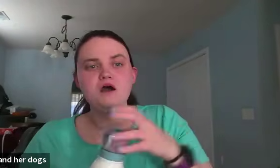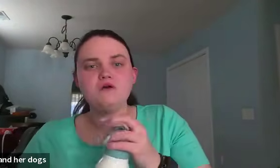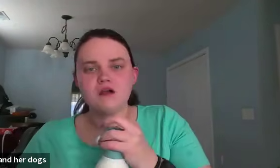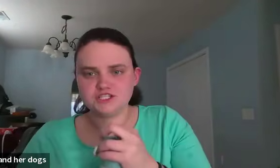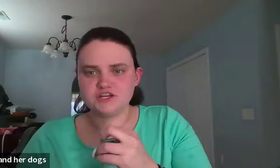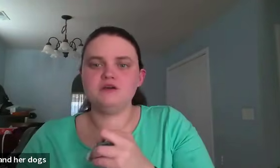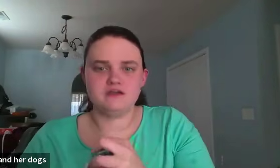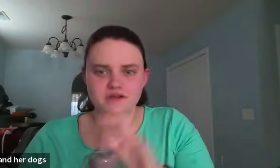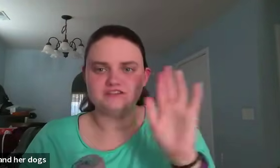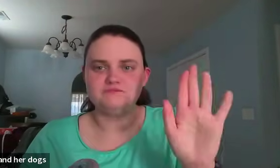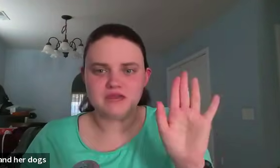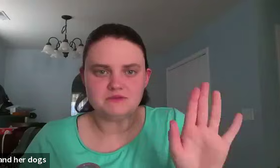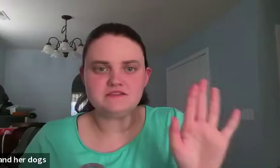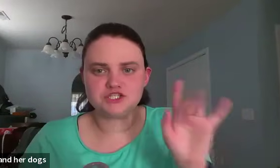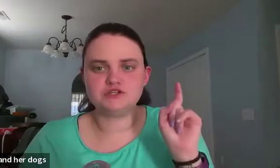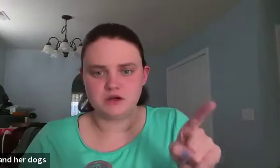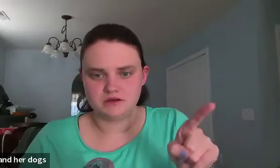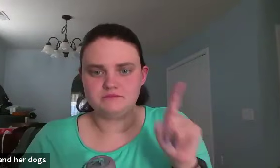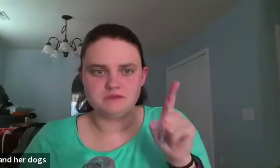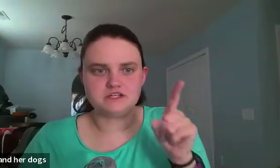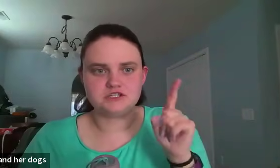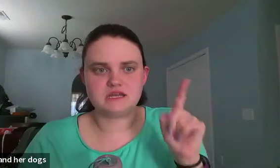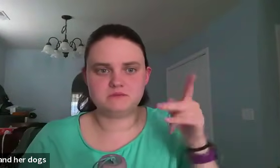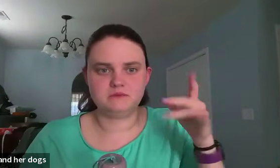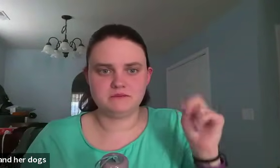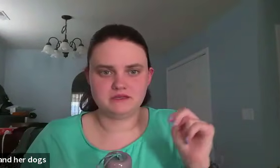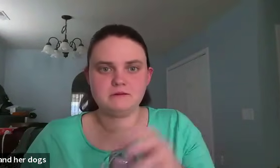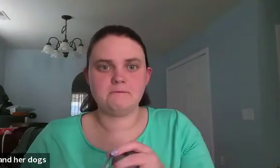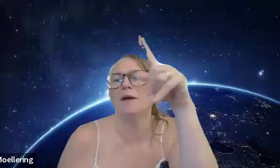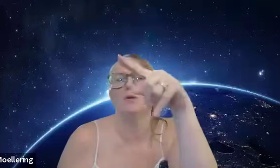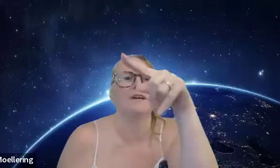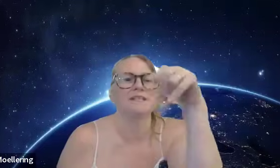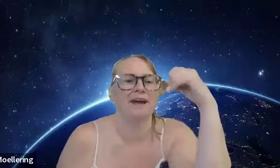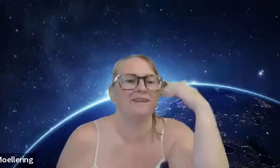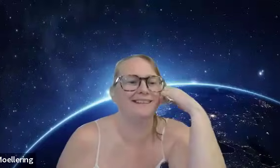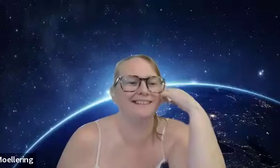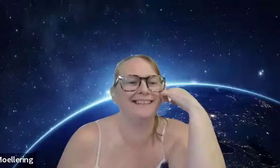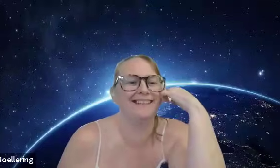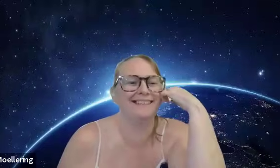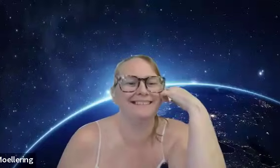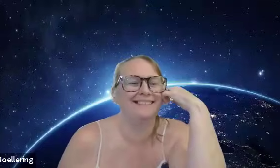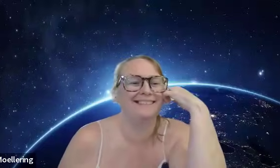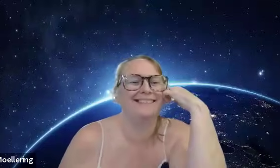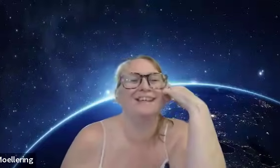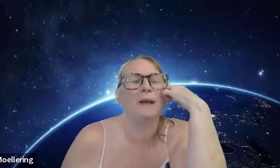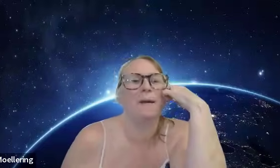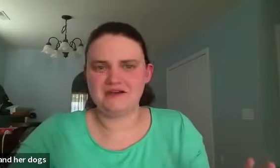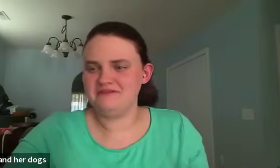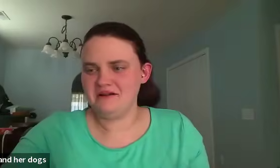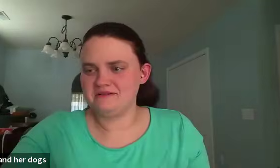Oh, gotcha. Okay, okay. So maybe this should work. Maybe this should stay with me being pinned. I will fix that. Okay, there we go. I was